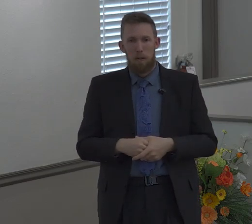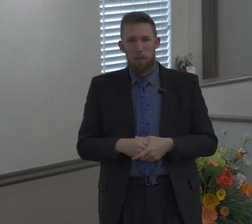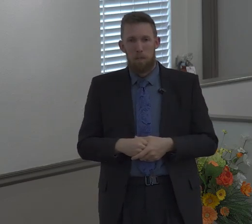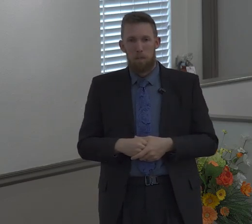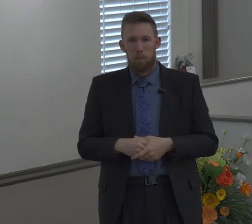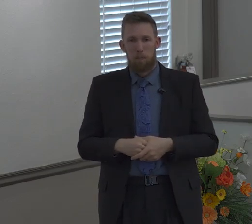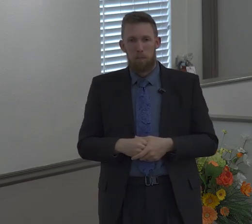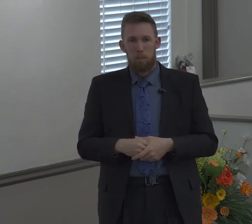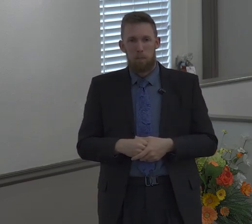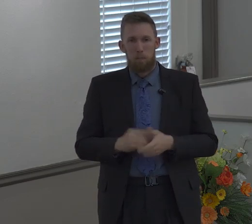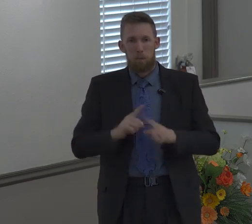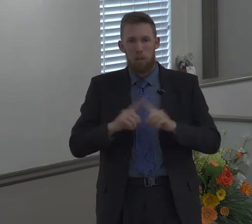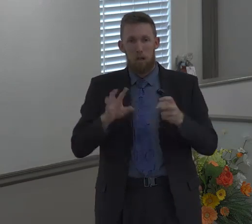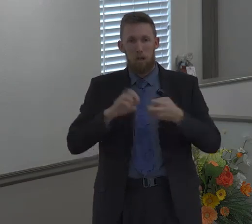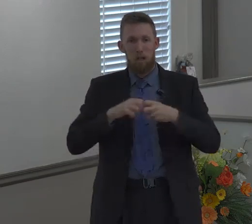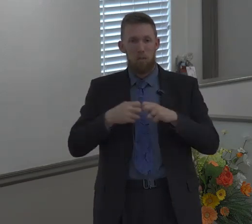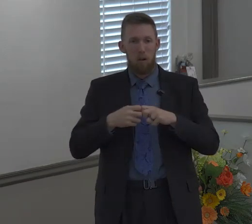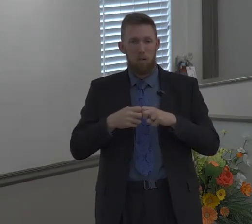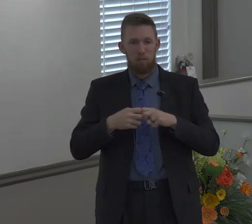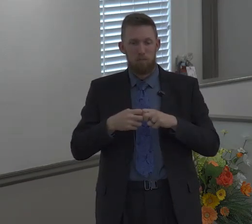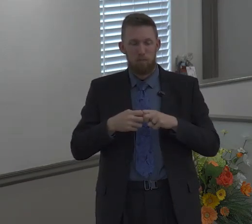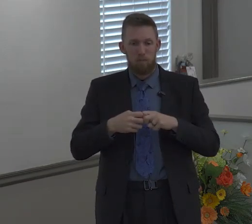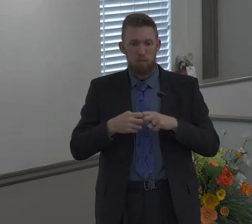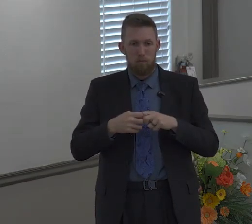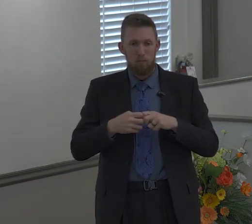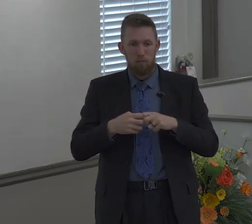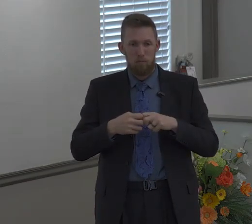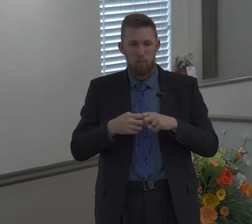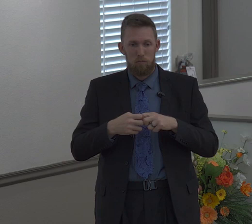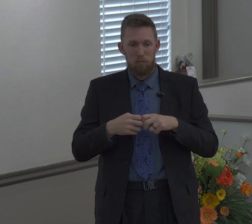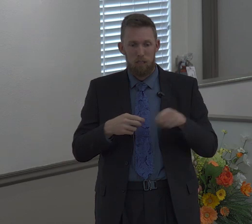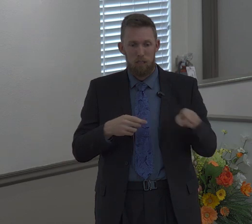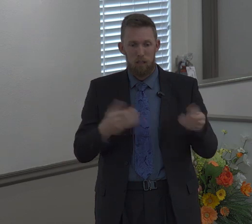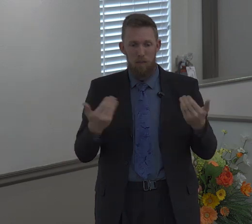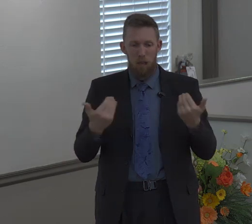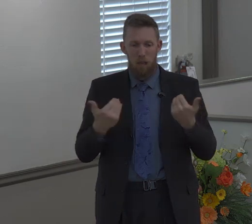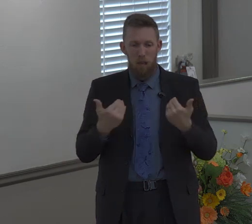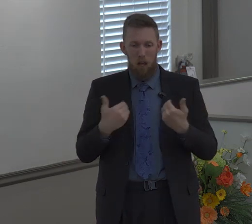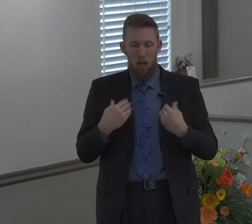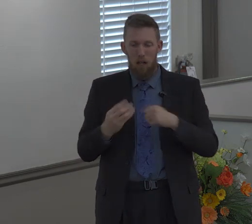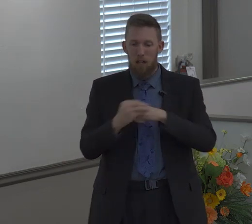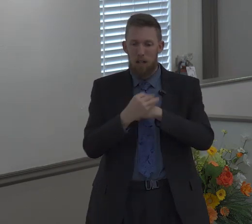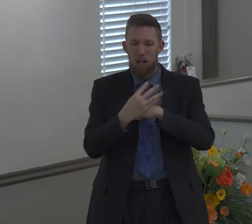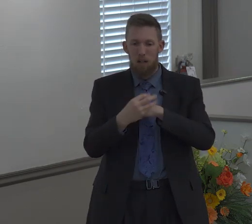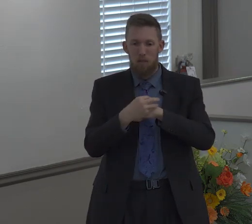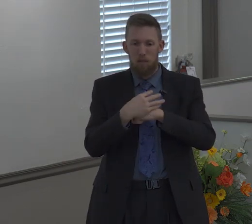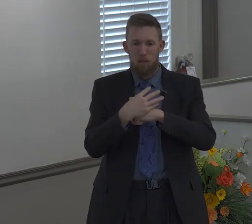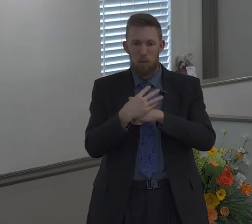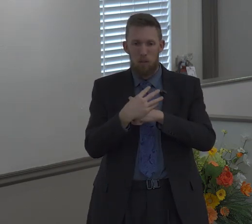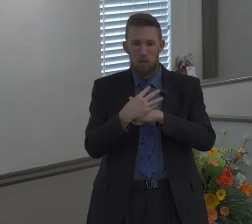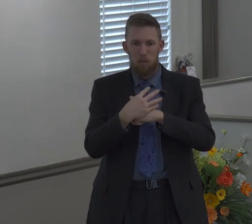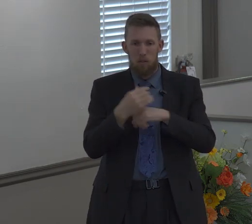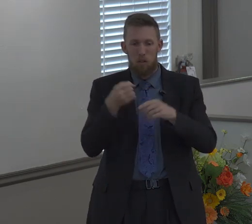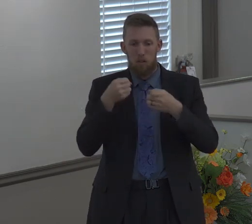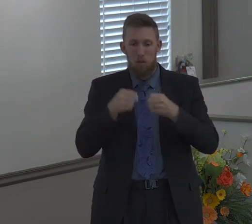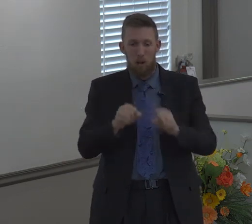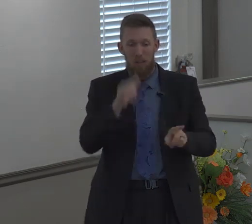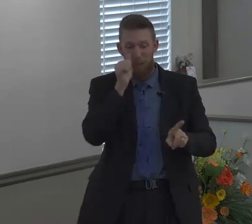other thing? And the problem is that some kind of deceiving influence.